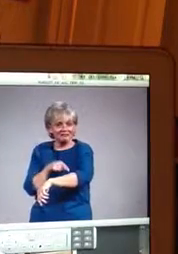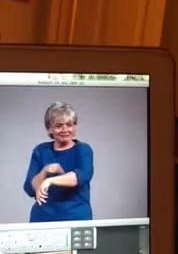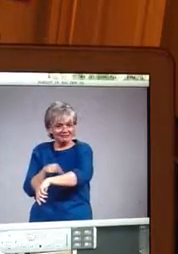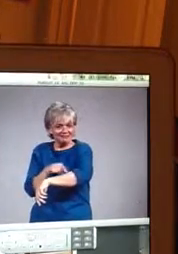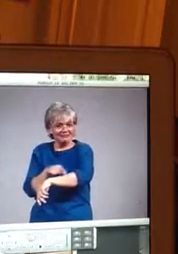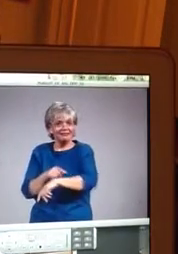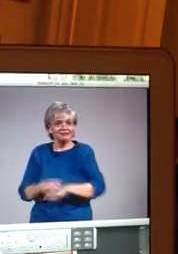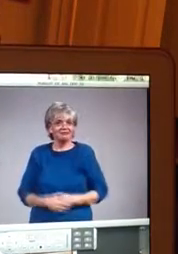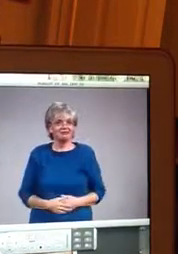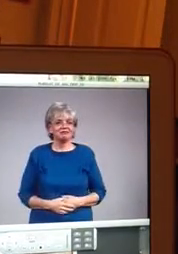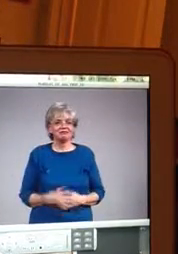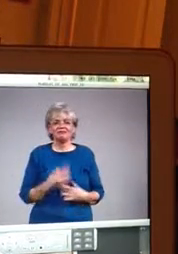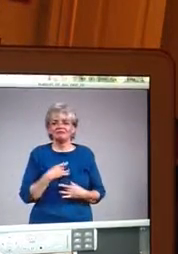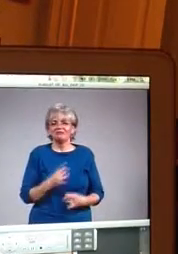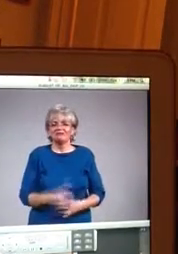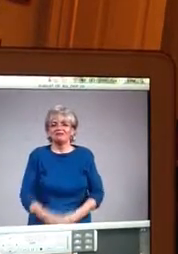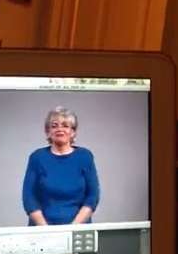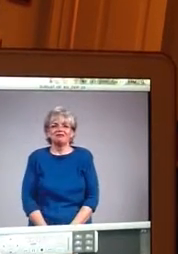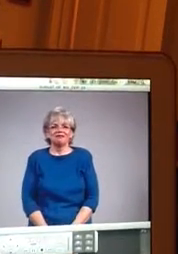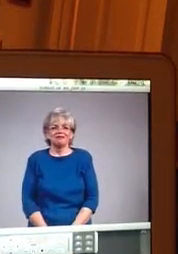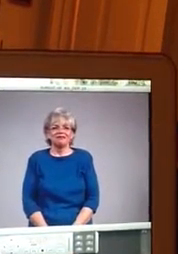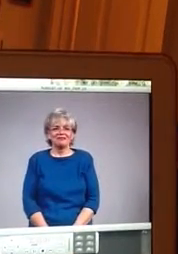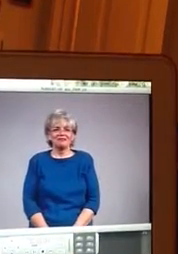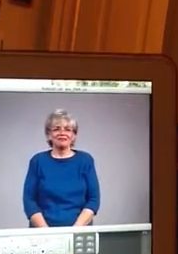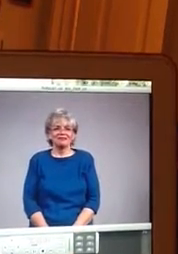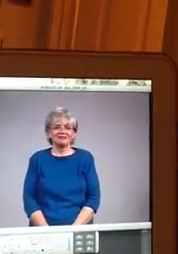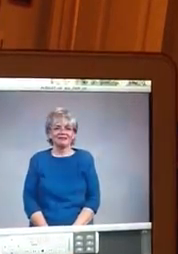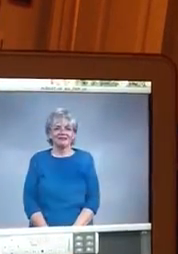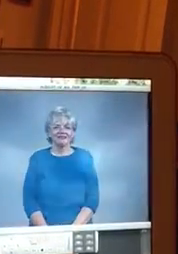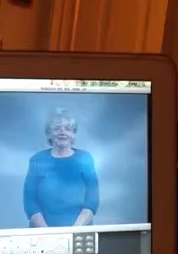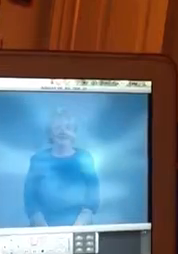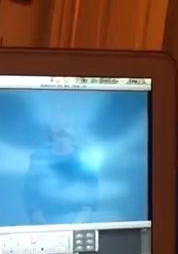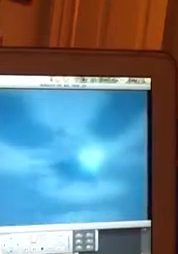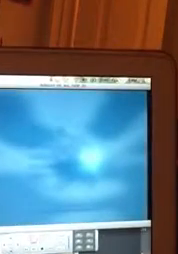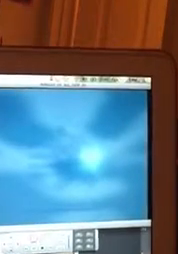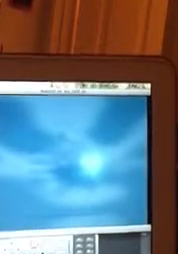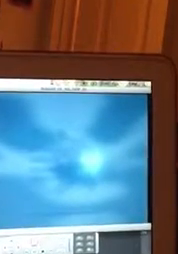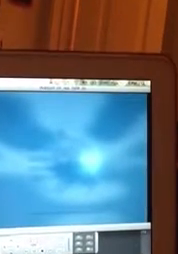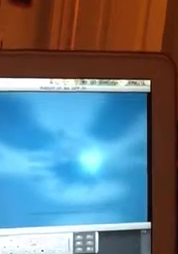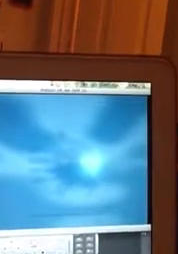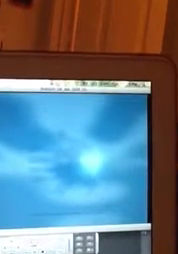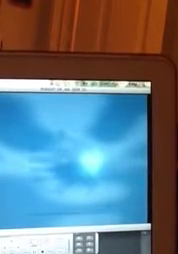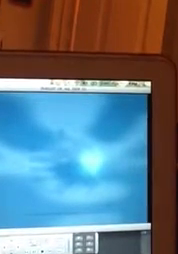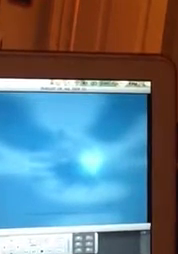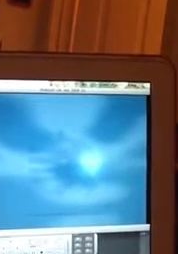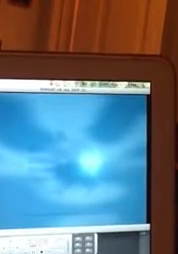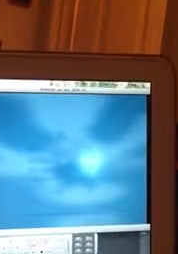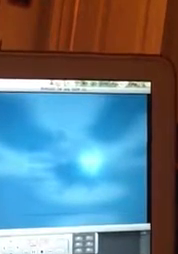after a while it becomes the same color as all the rest of your skin. It's pretty interesting.